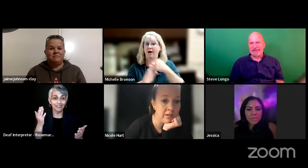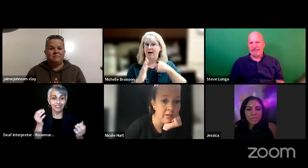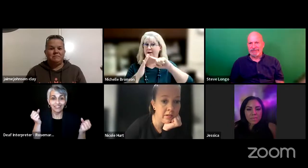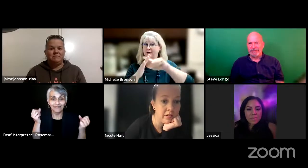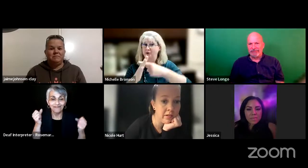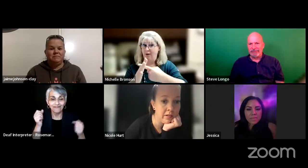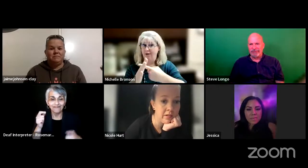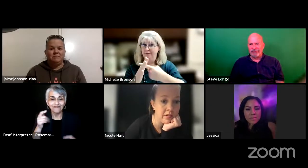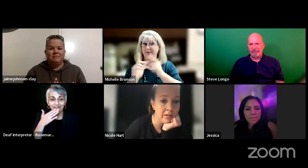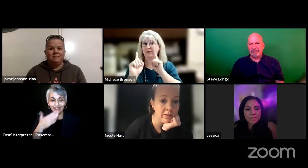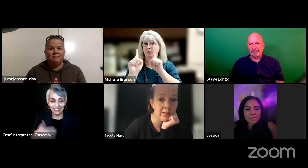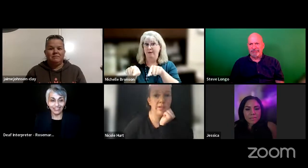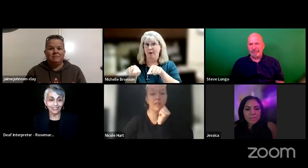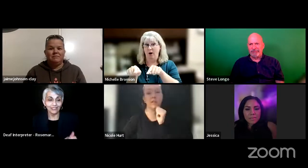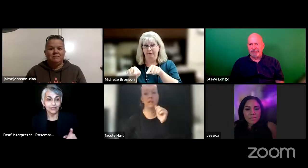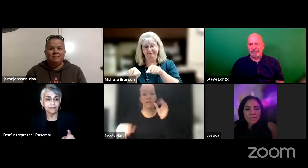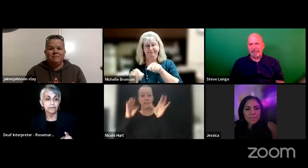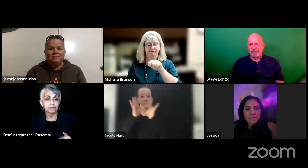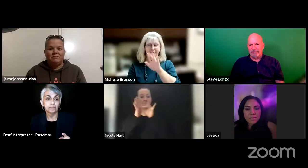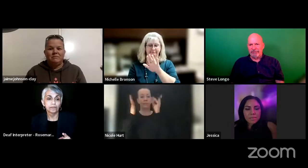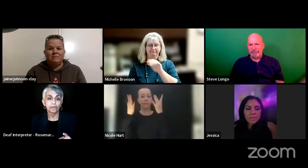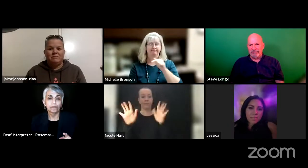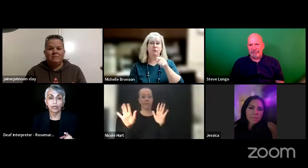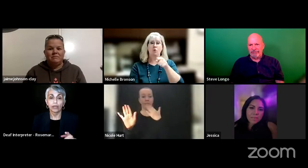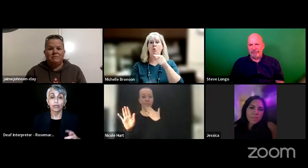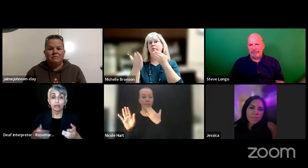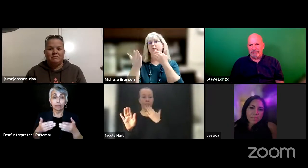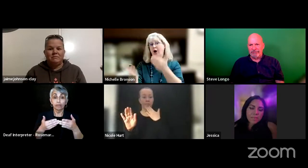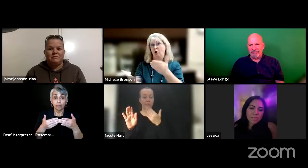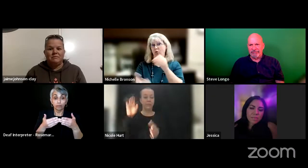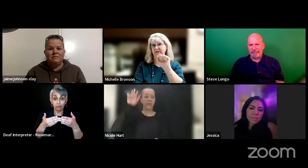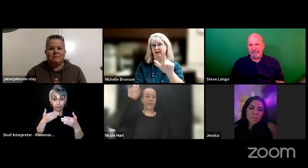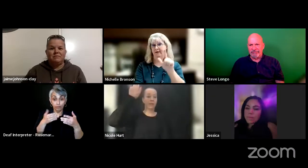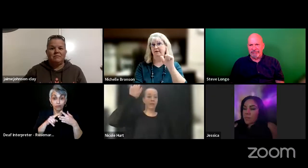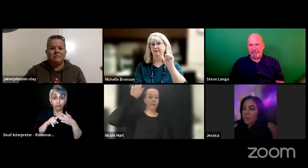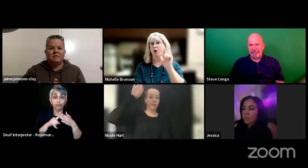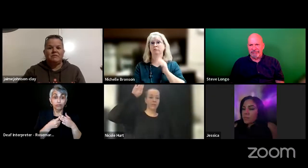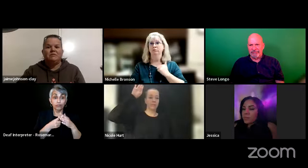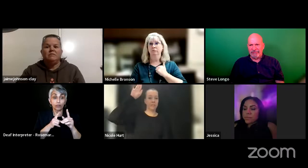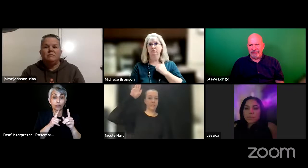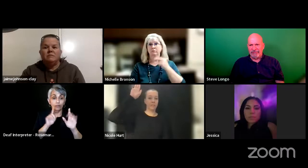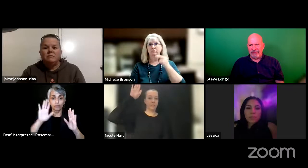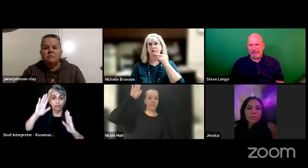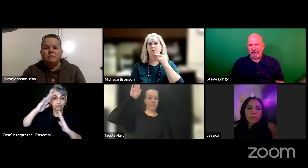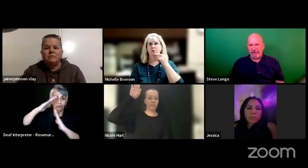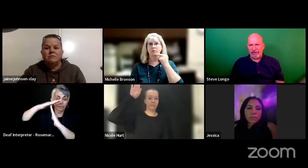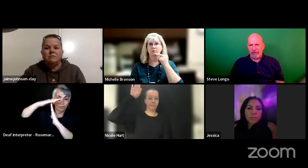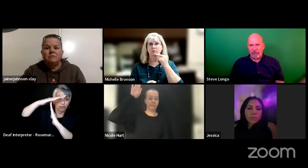Thank you, Steve. Before I begin my report,